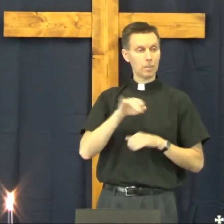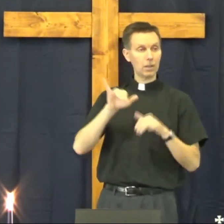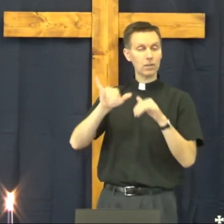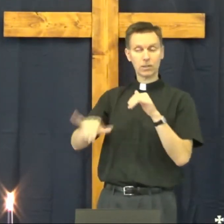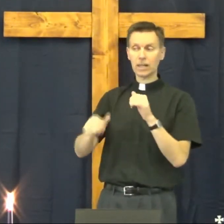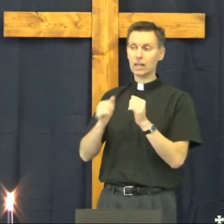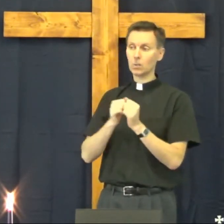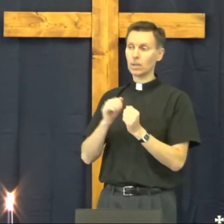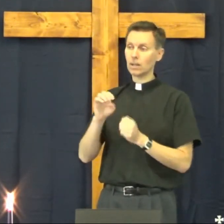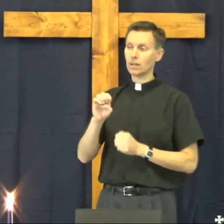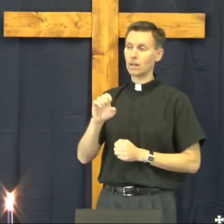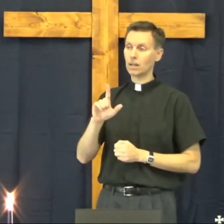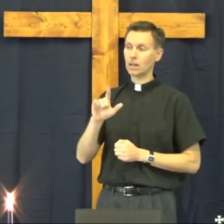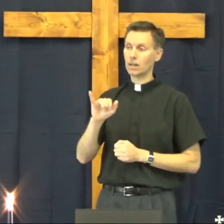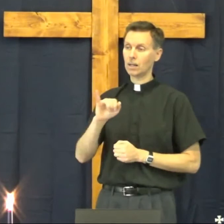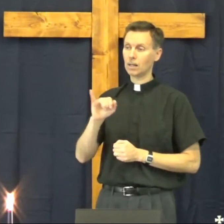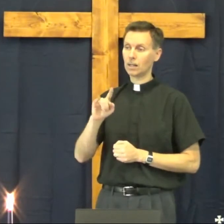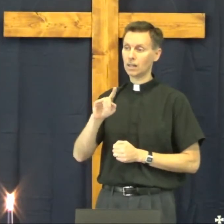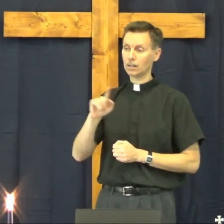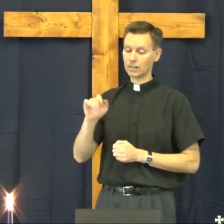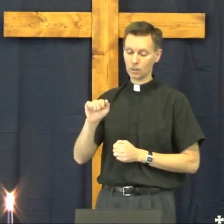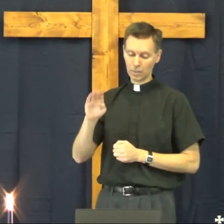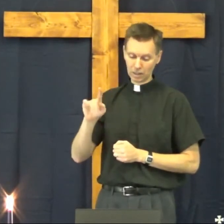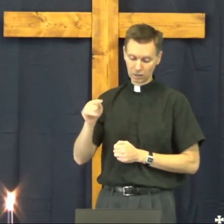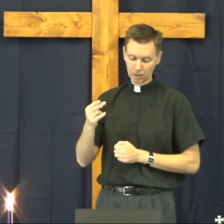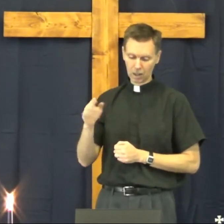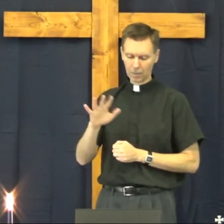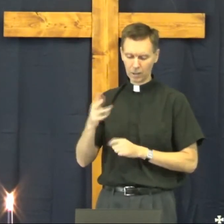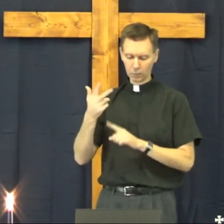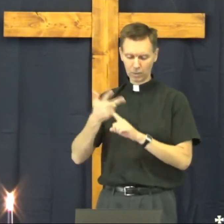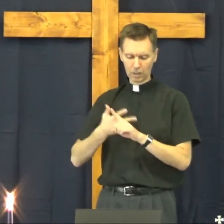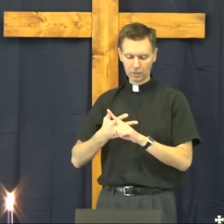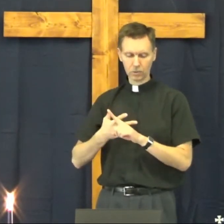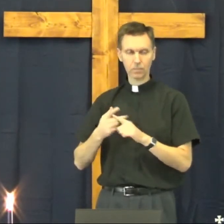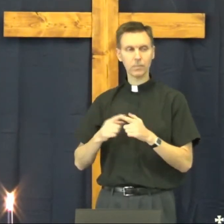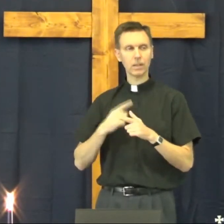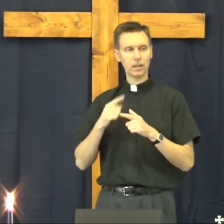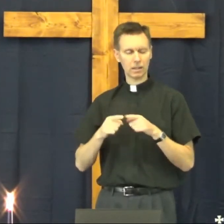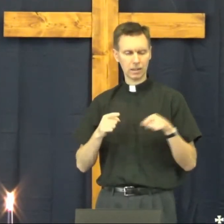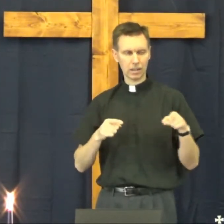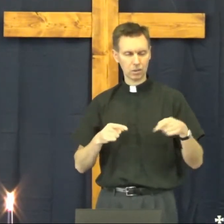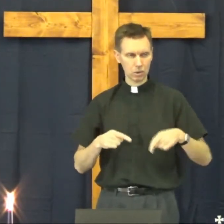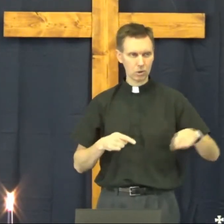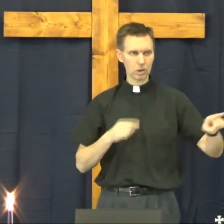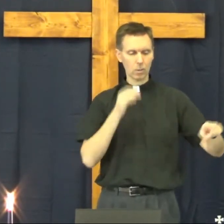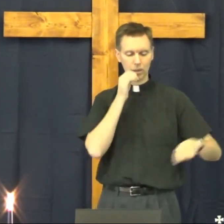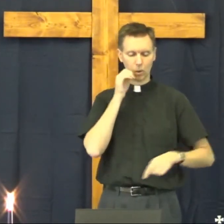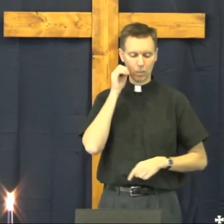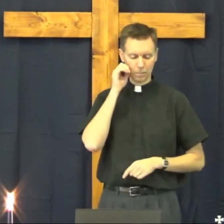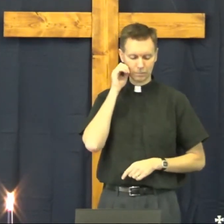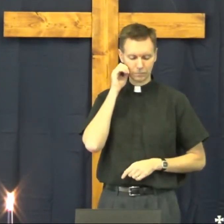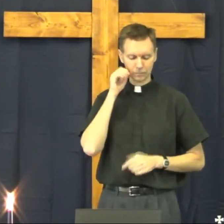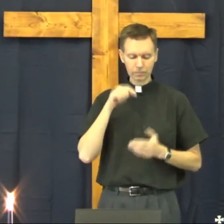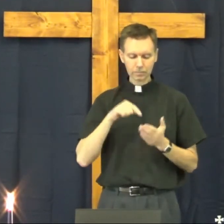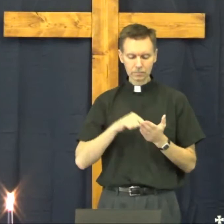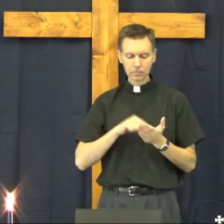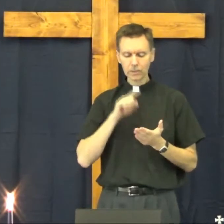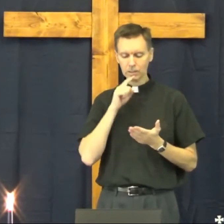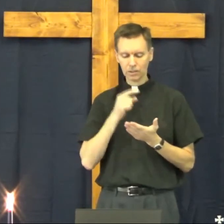Mary stayed with Elizabeth about 3 months, and then she went home. This is